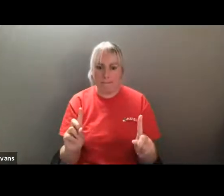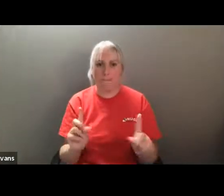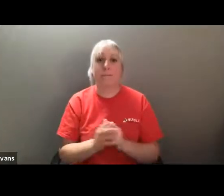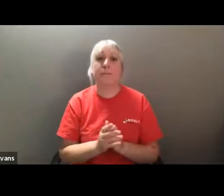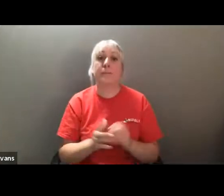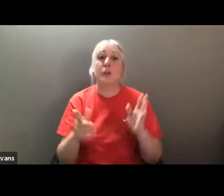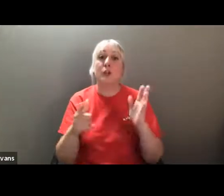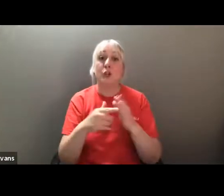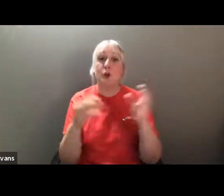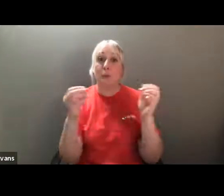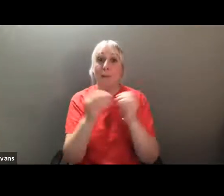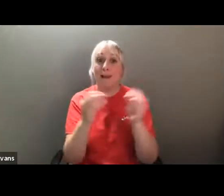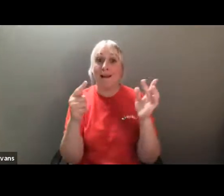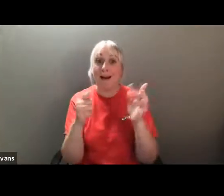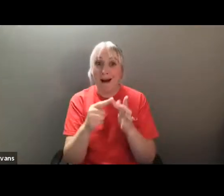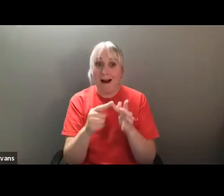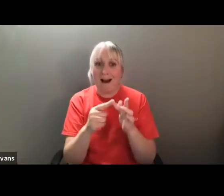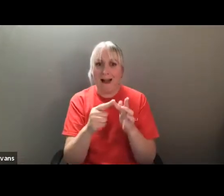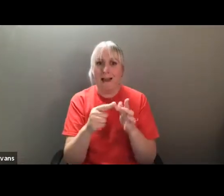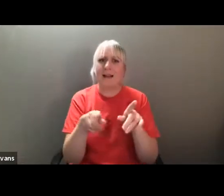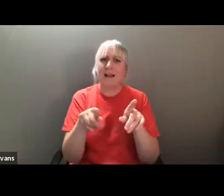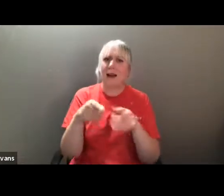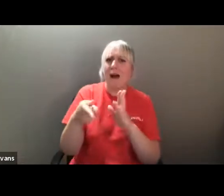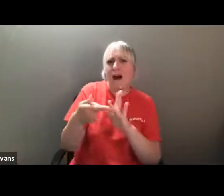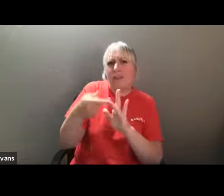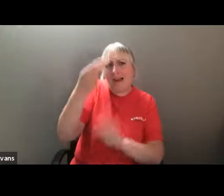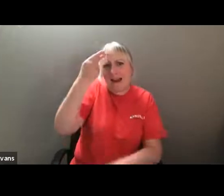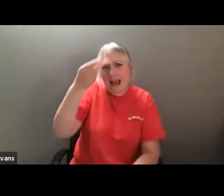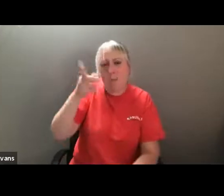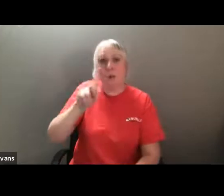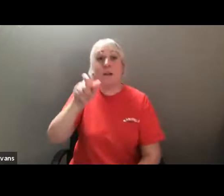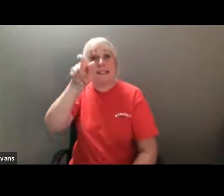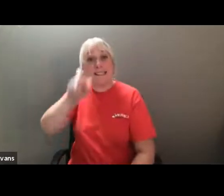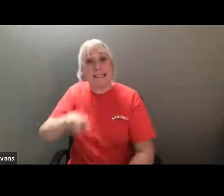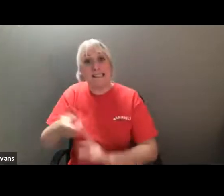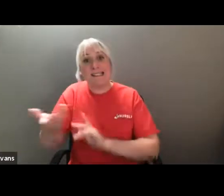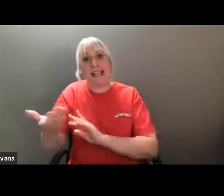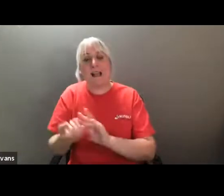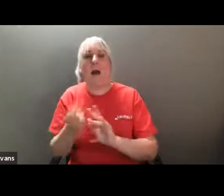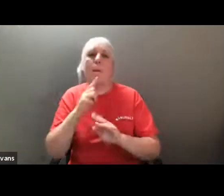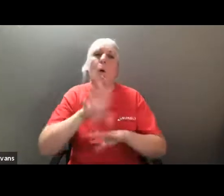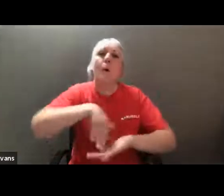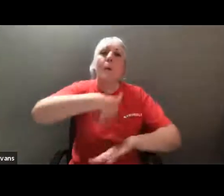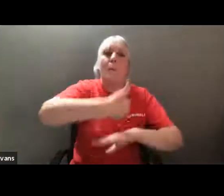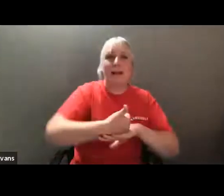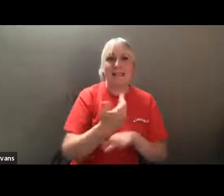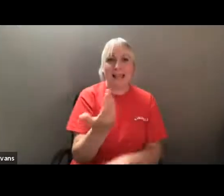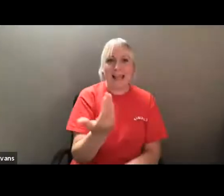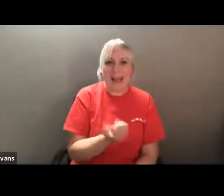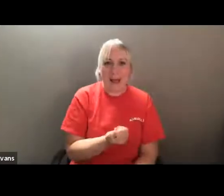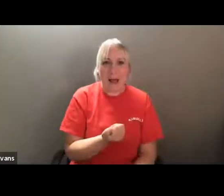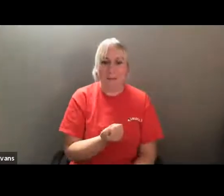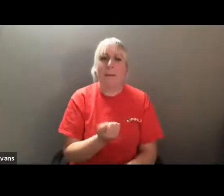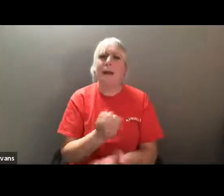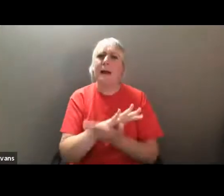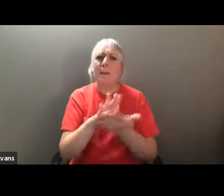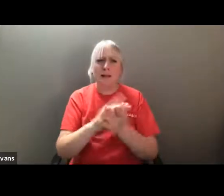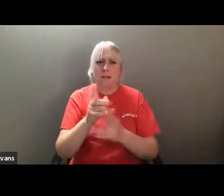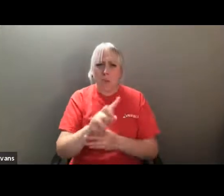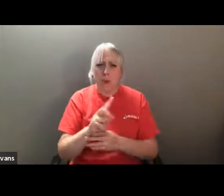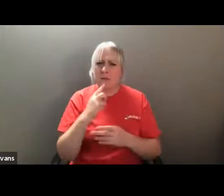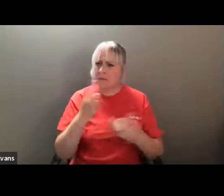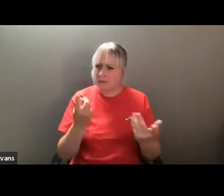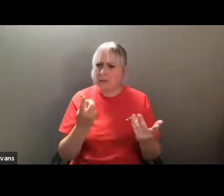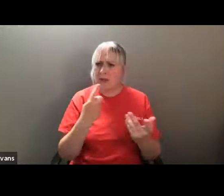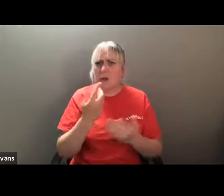UBI is also known as a citizen's income or basic income. Essentially, all of these terms refer to the idea of a regular